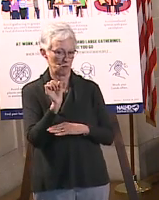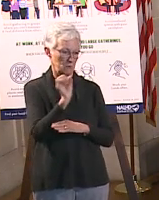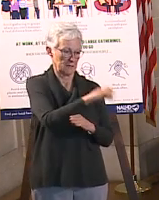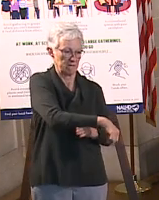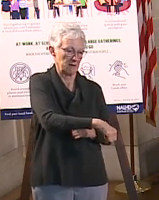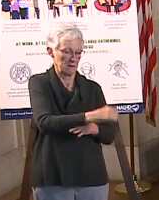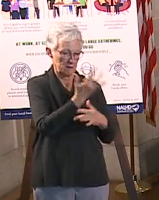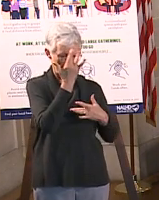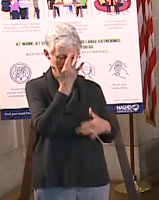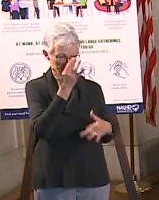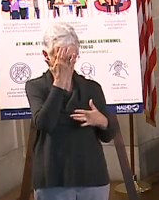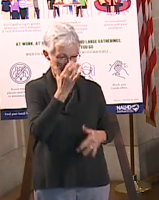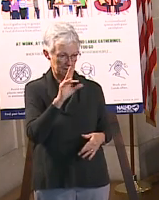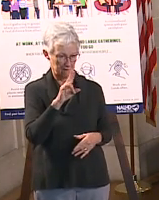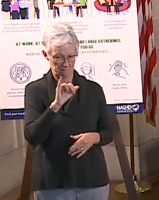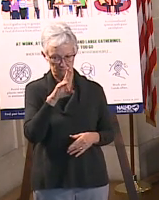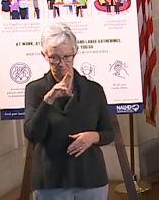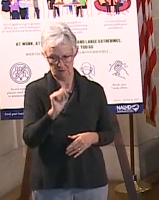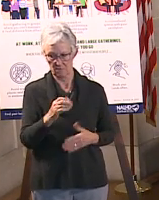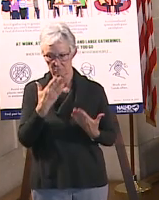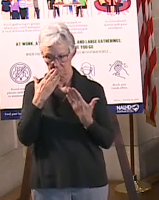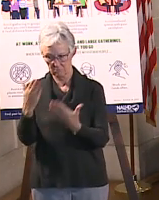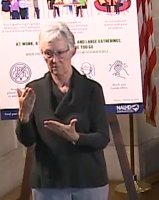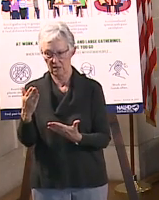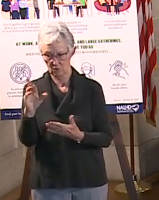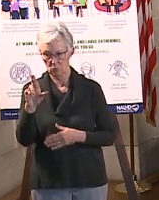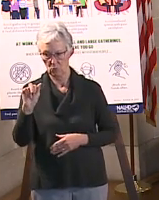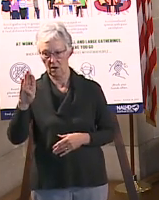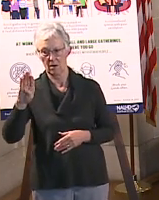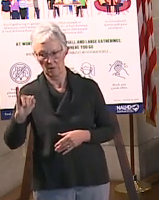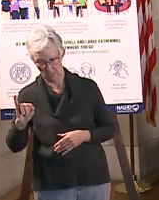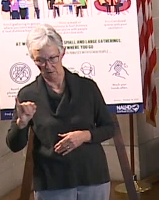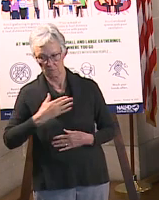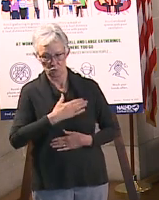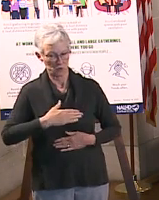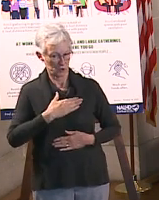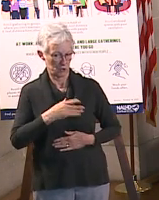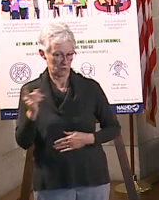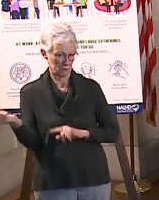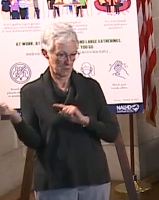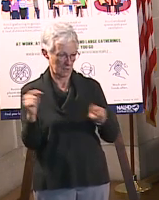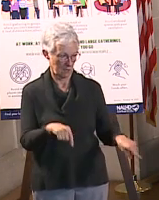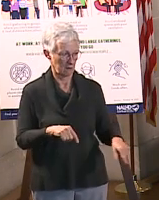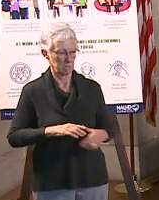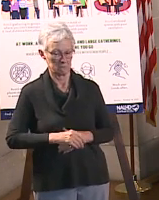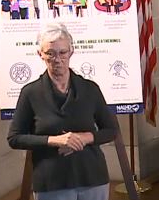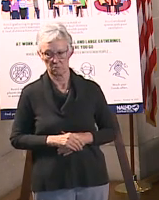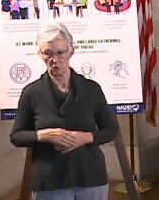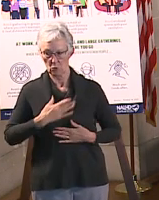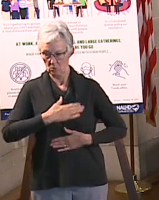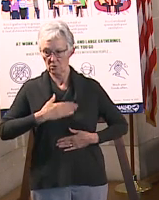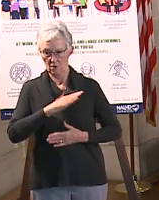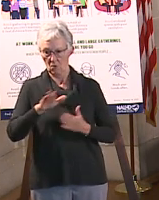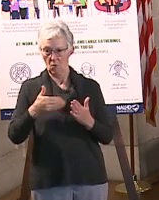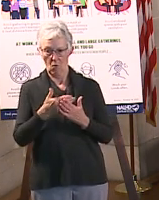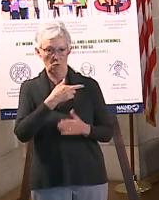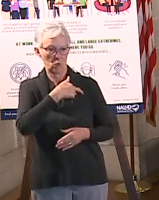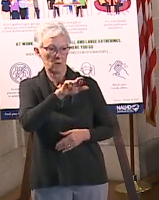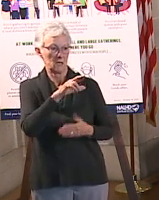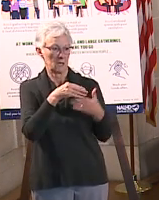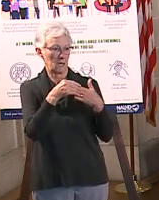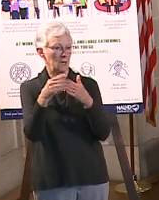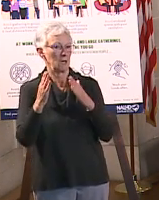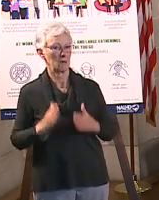had in the state in the past. So thank you very much, Rabbi. I appreciate you coming. And of course, we really appreciate all the religious leaders that have worked to be able to take care